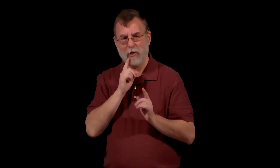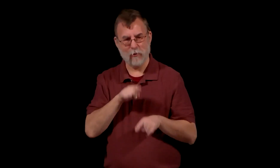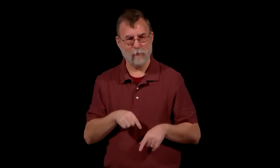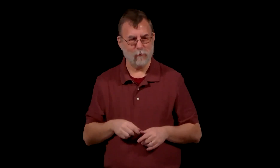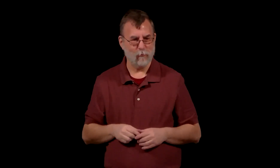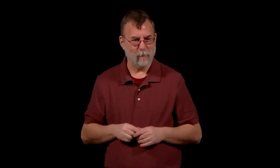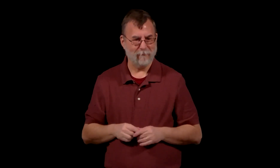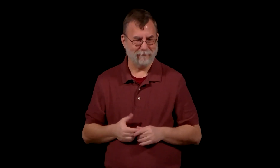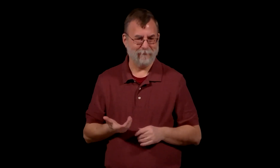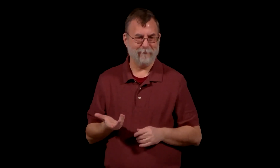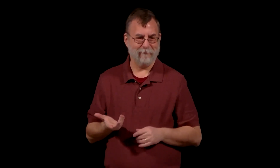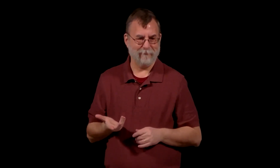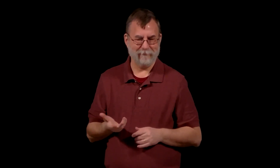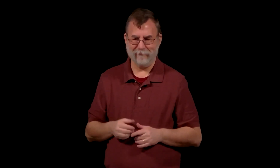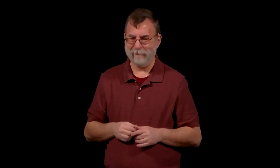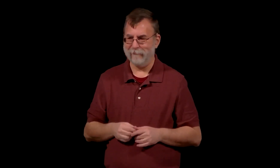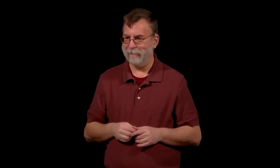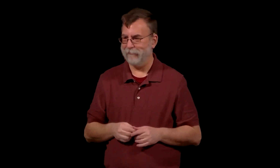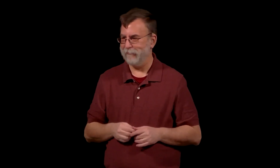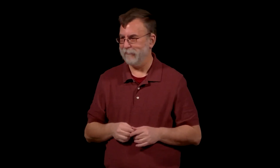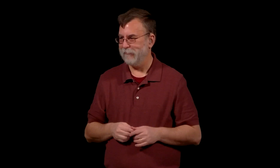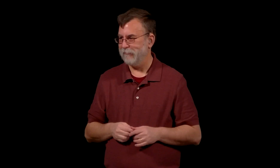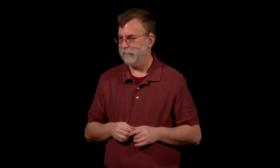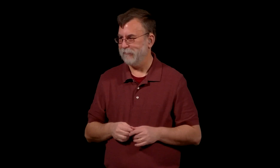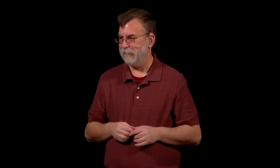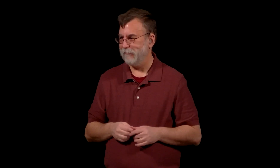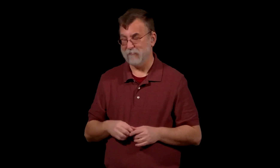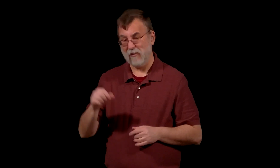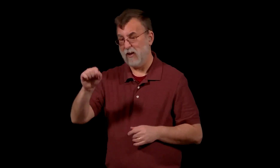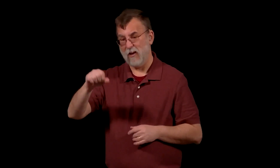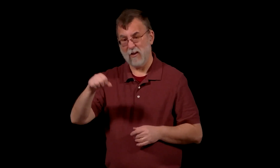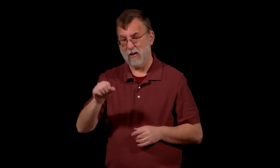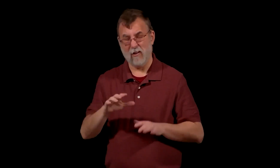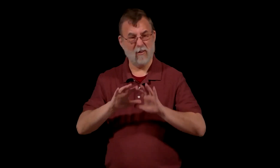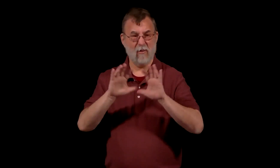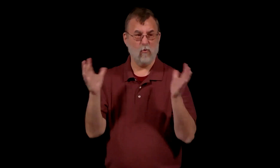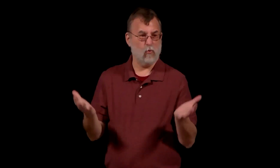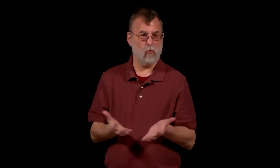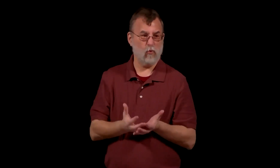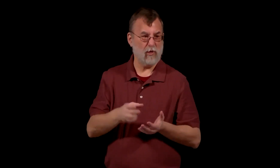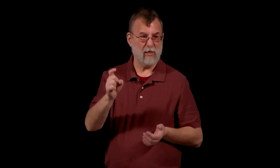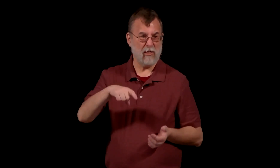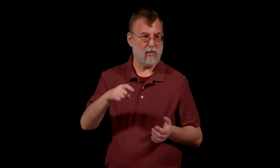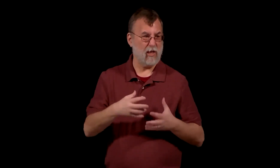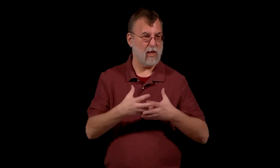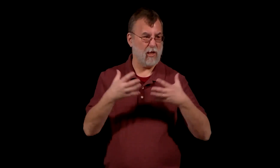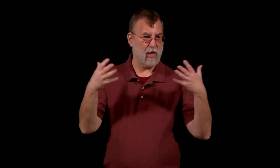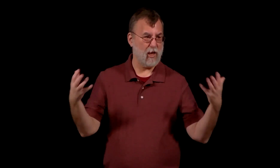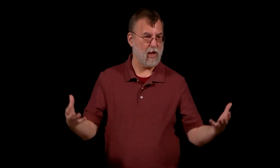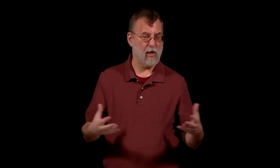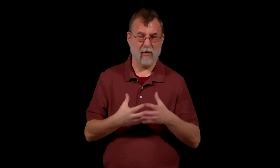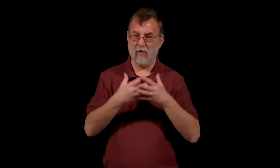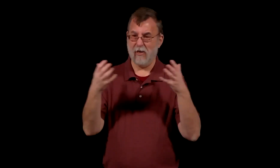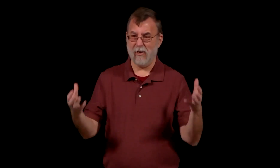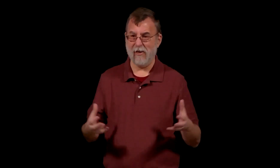toothpicks, but love was a good guess. Yeah, the world needs so